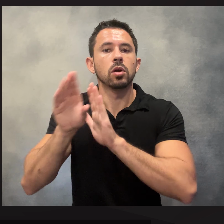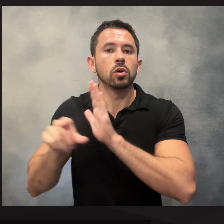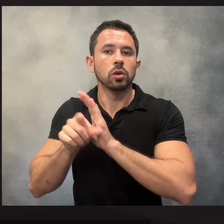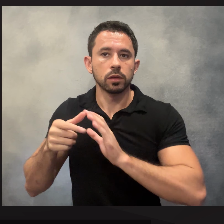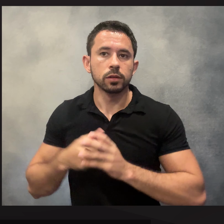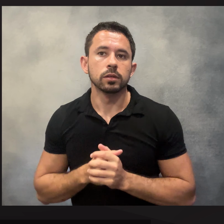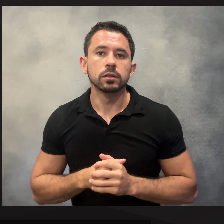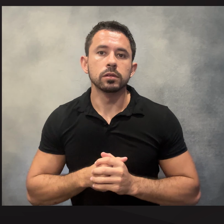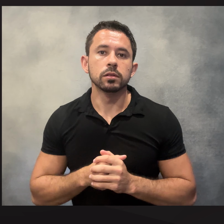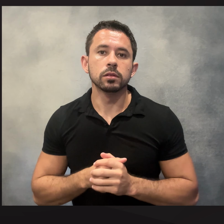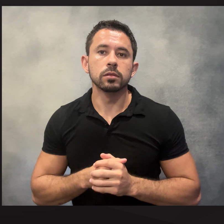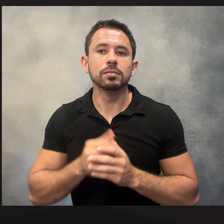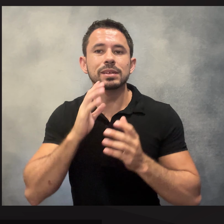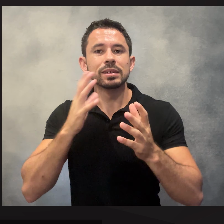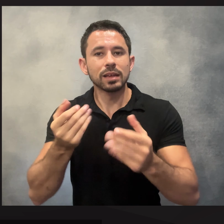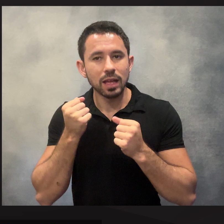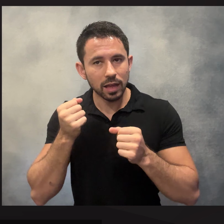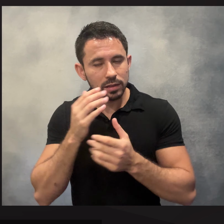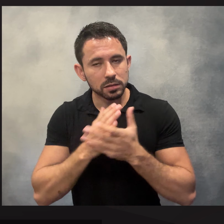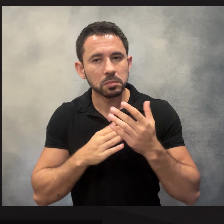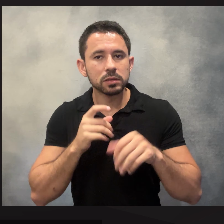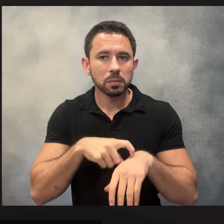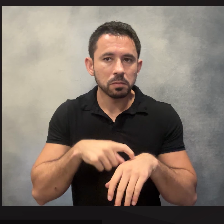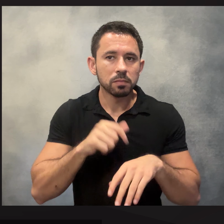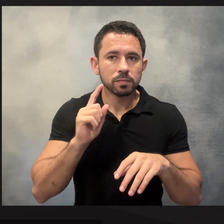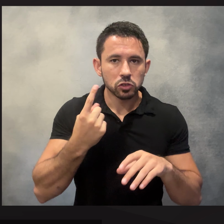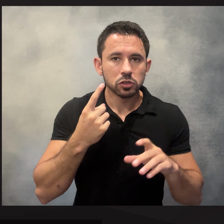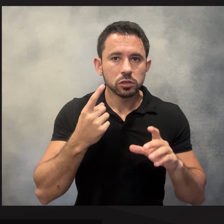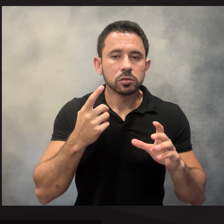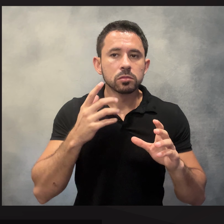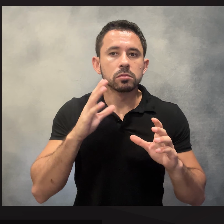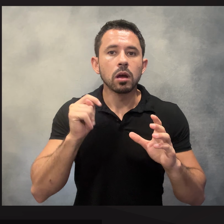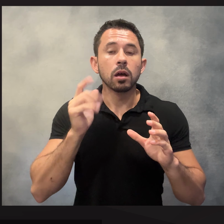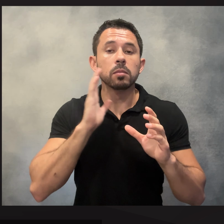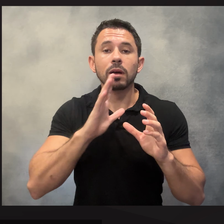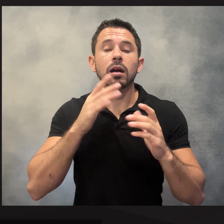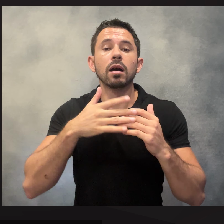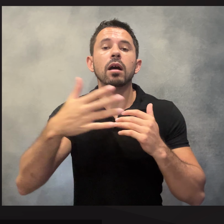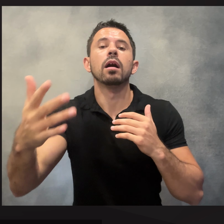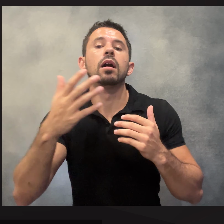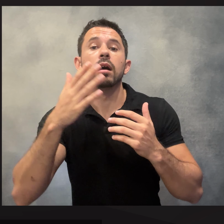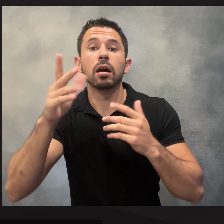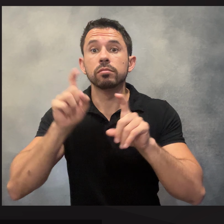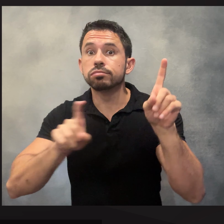It takes some time at first, but it makes other actions faster.